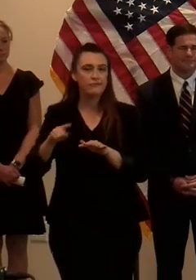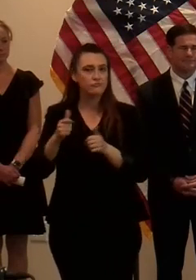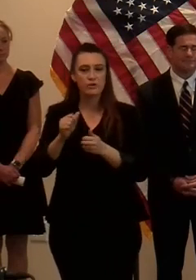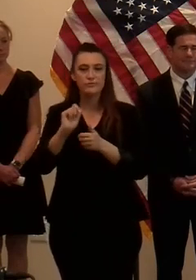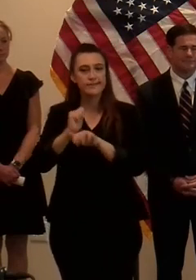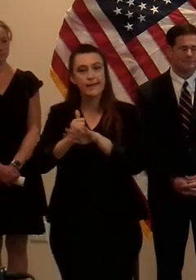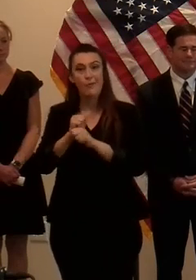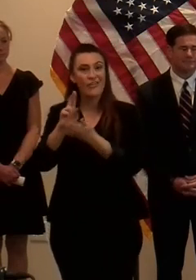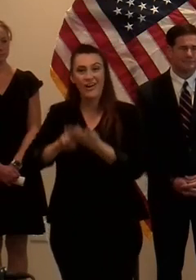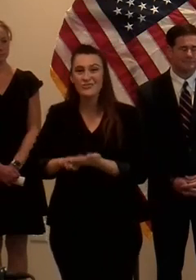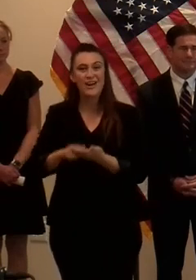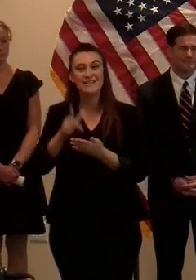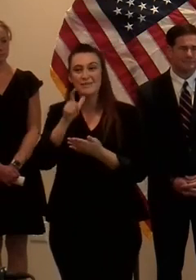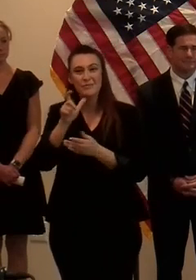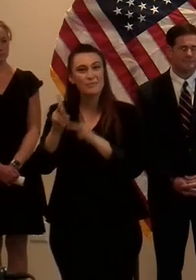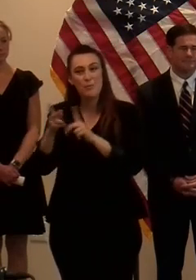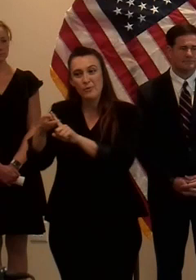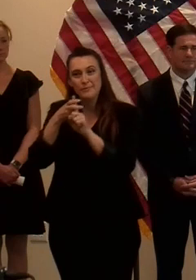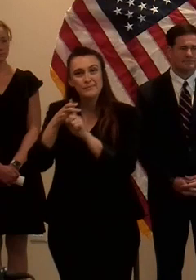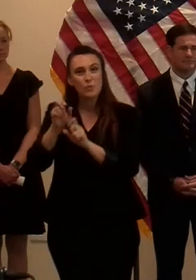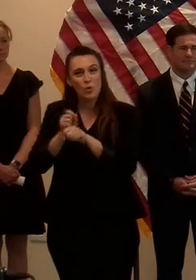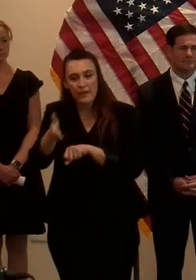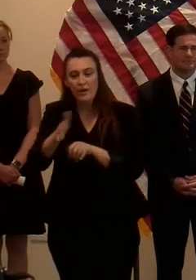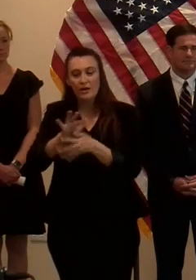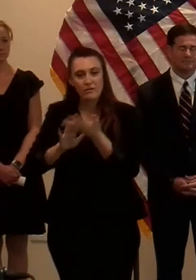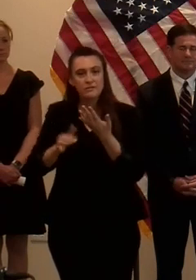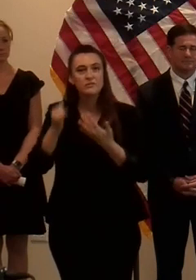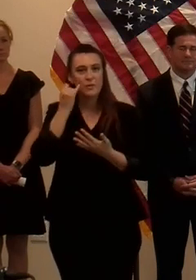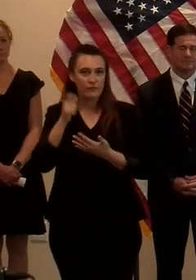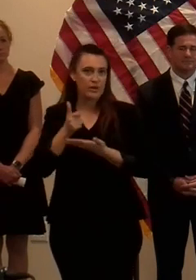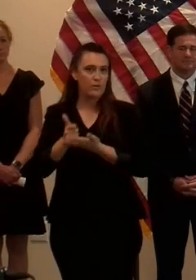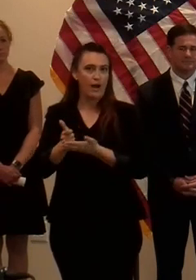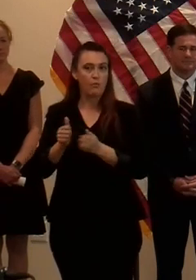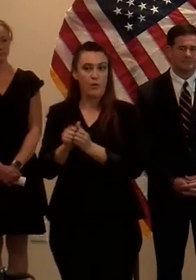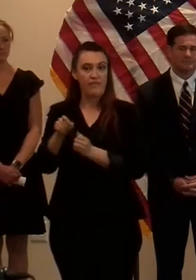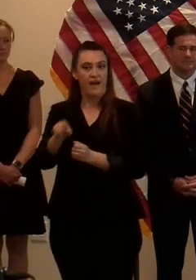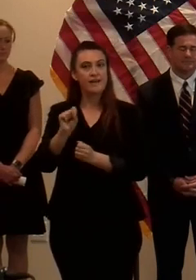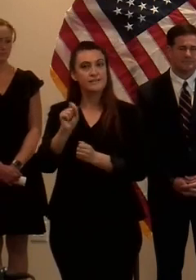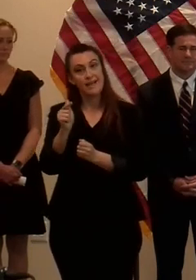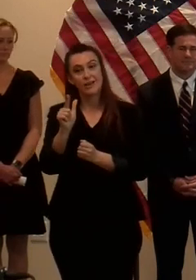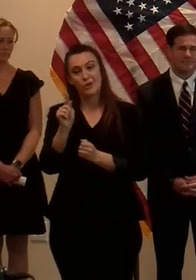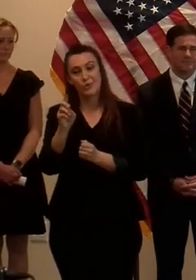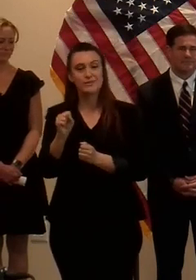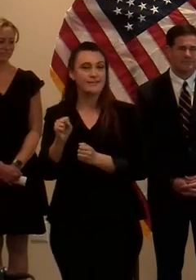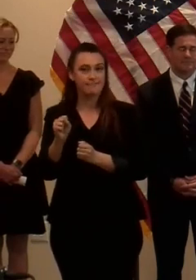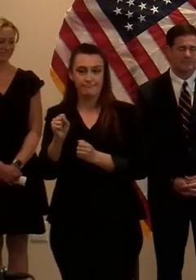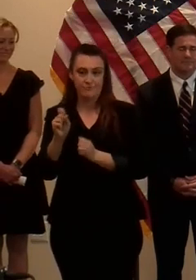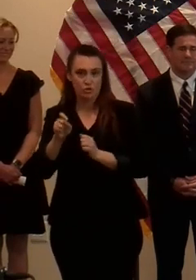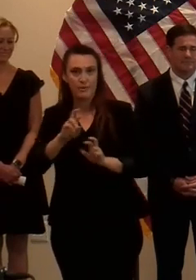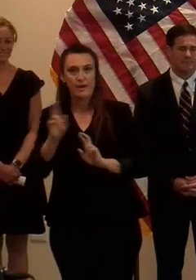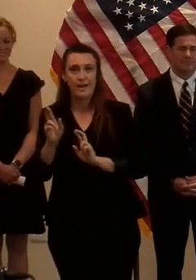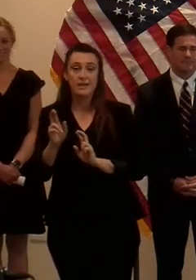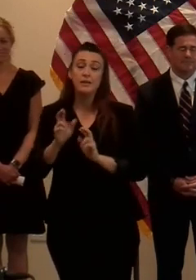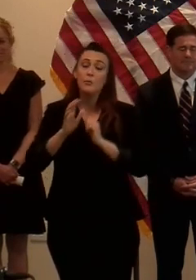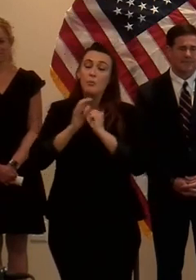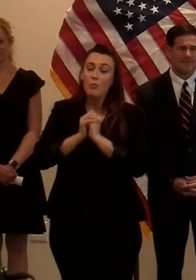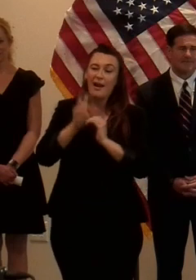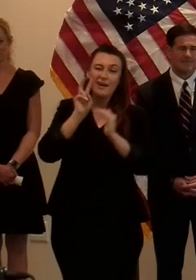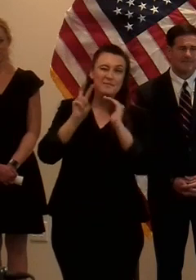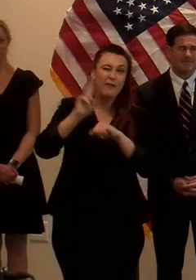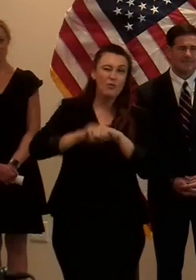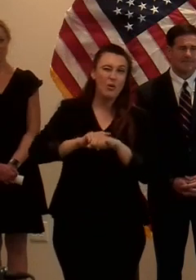ready in the event a local hospital needs that assistance. We all pray that that doesn't happen, but we want to be ready for a worst case